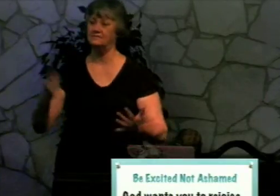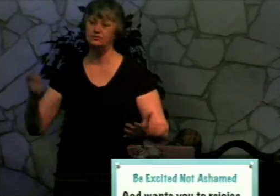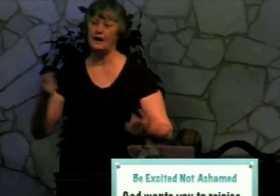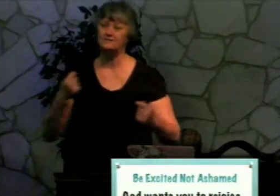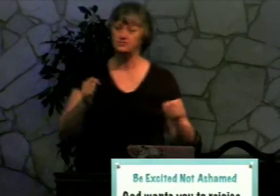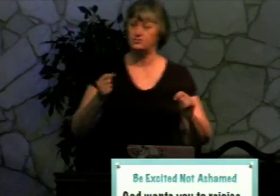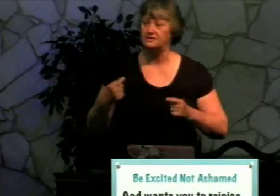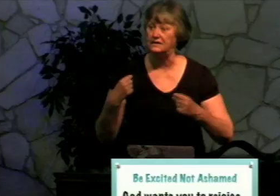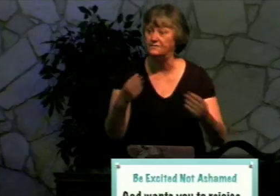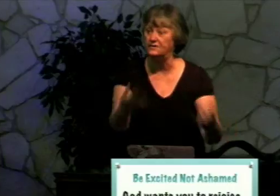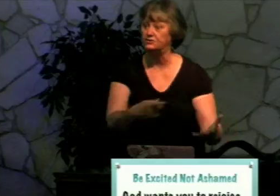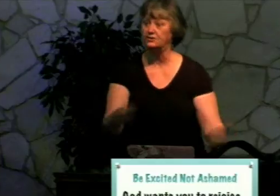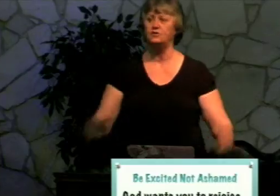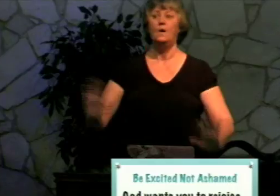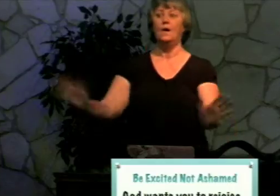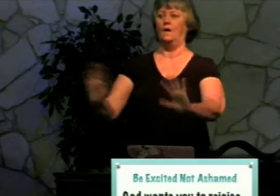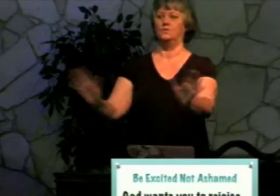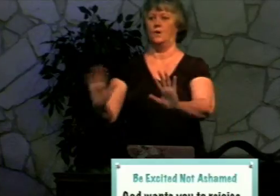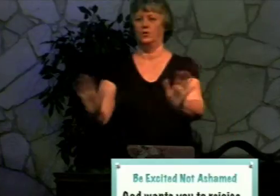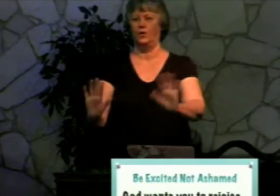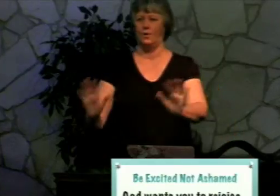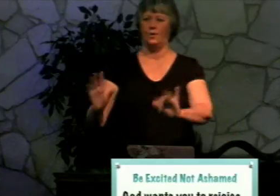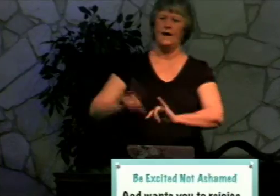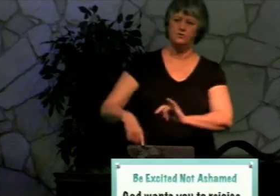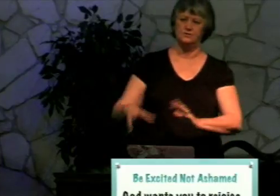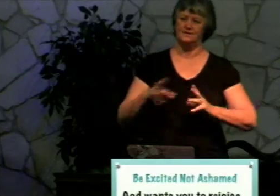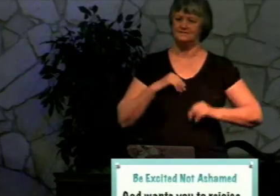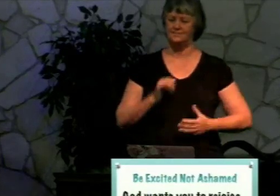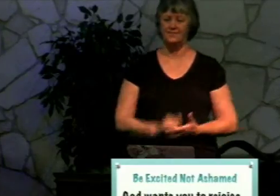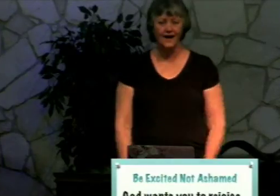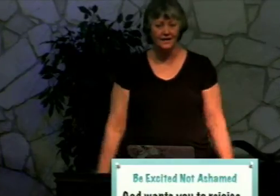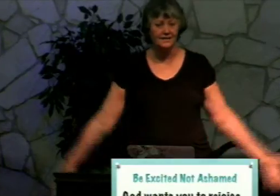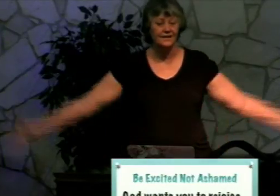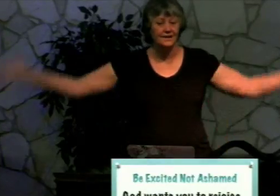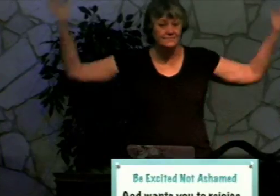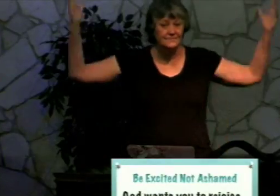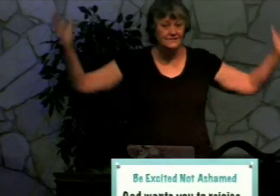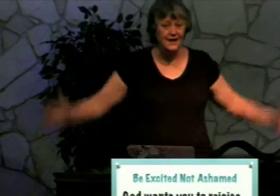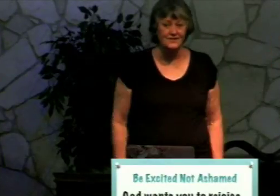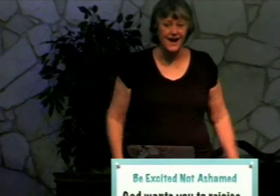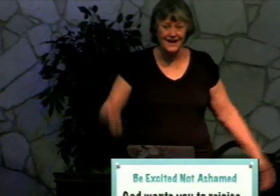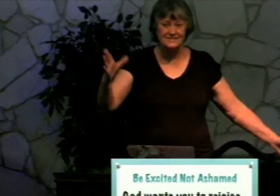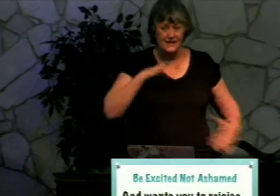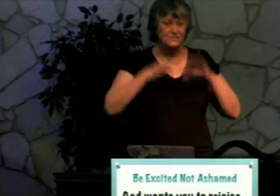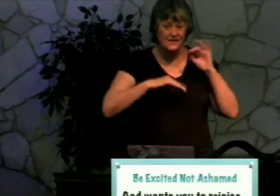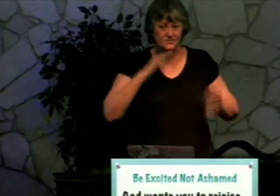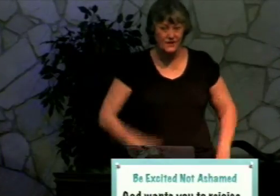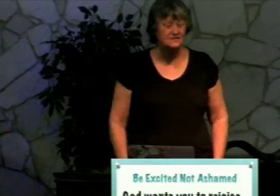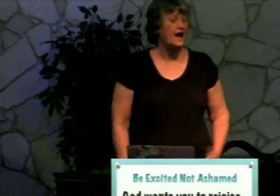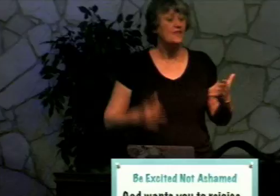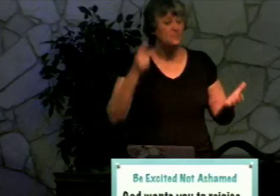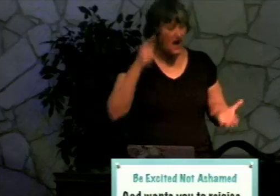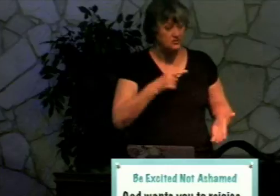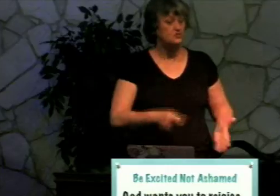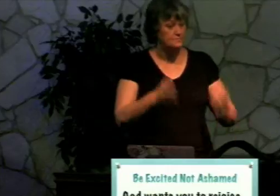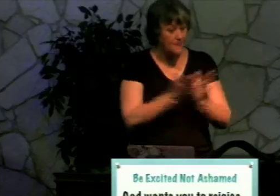someone tries to give it to you, and you go, oh, no, I couldn't accept that. And God is like frustrated. He says, I thought you